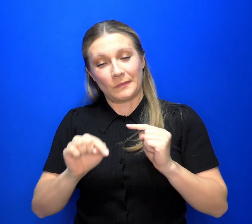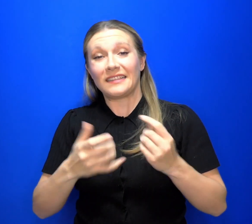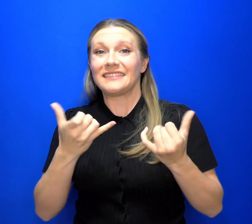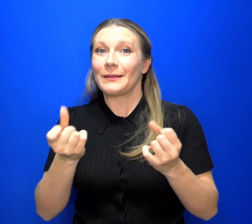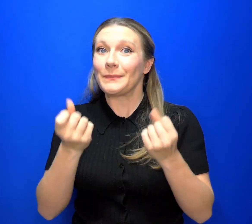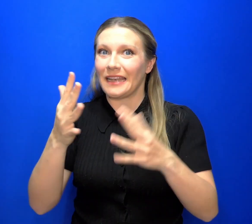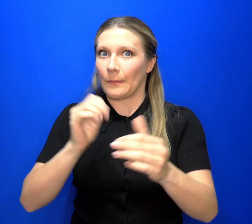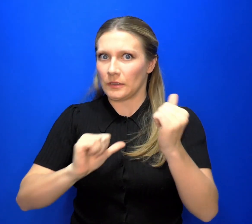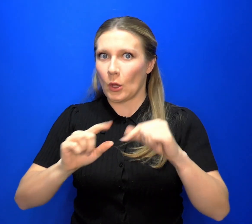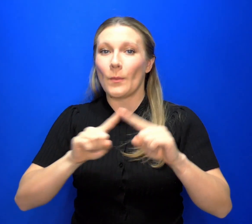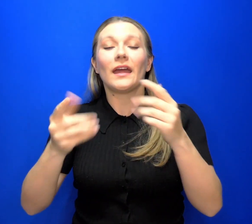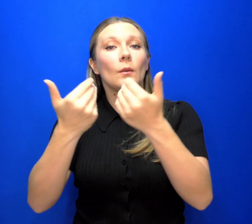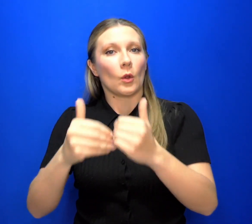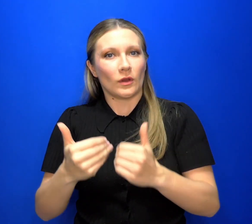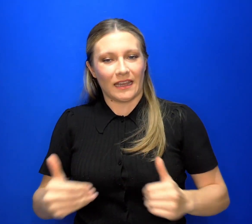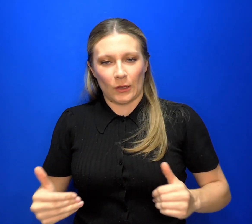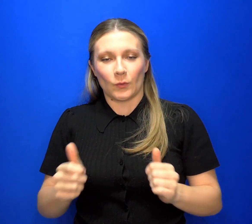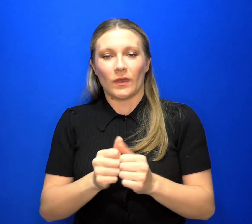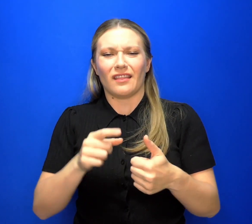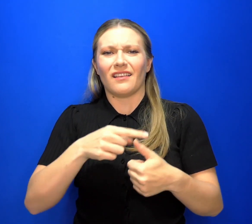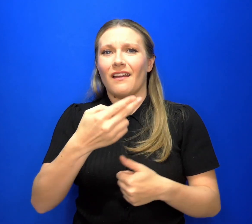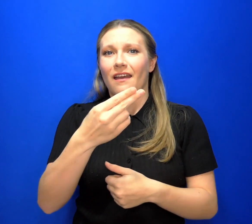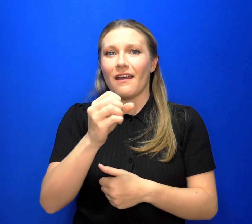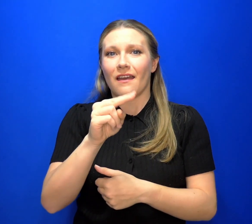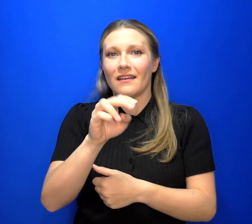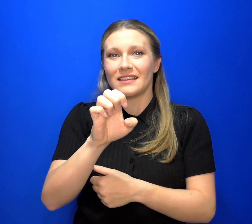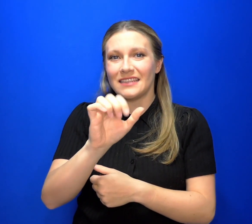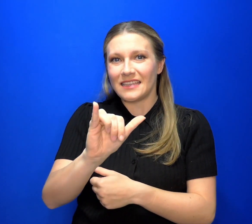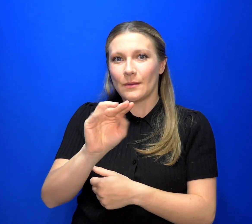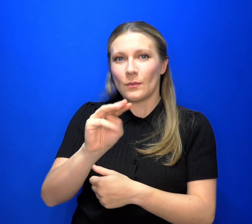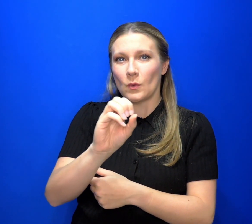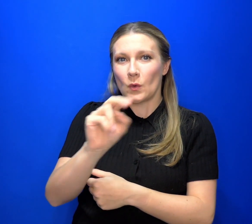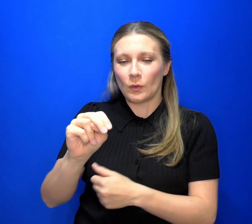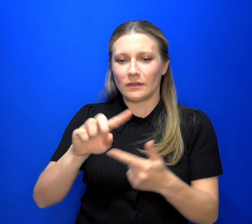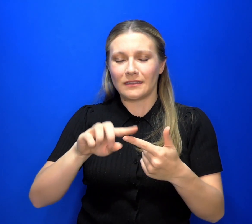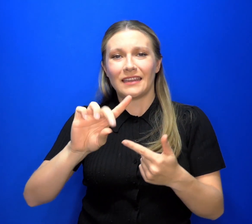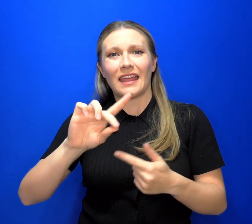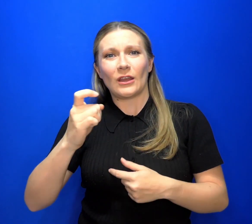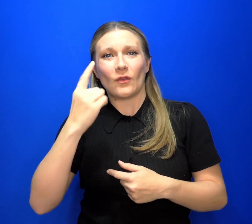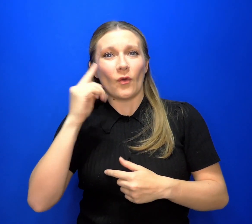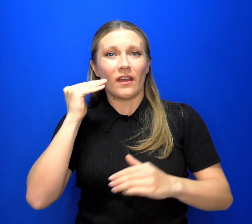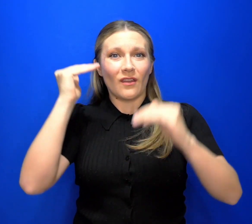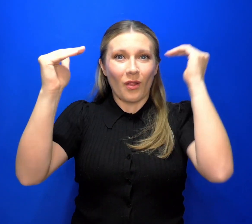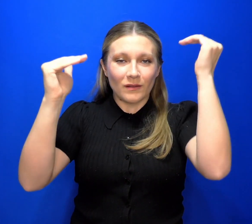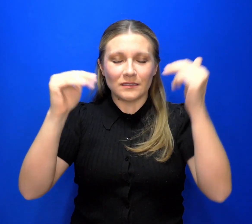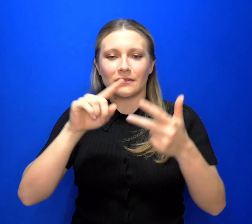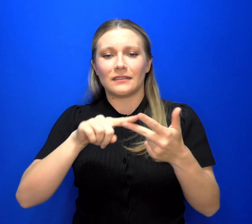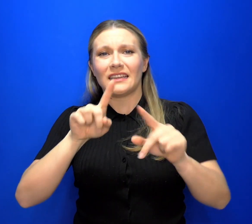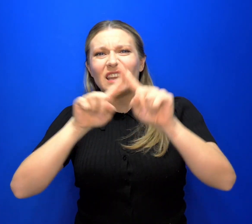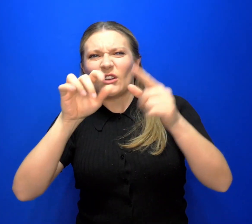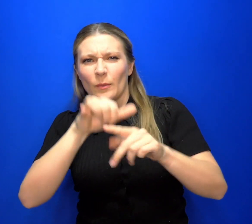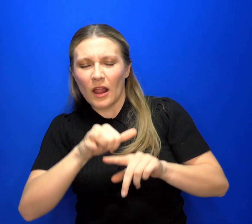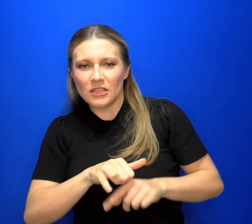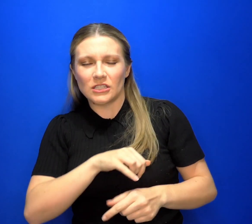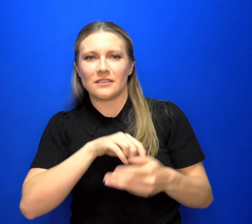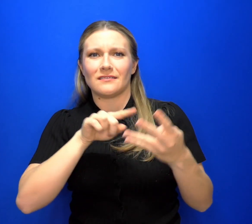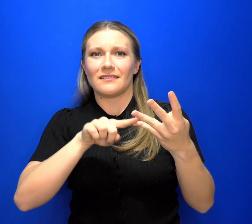lot of episodes, but we have it broken down to honeymoon, what it's like to be diagnosed as an adult, different terminology, highs